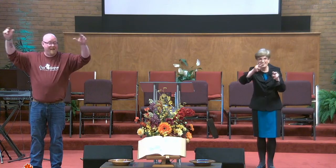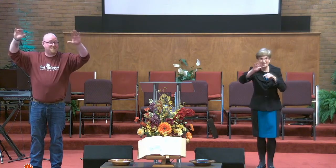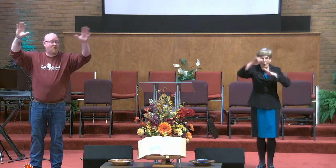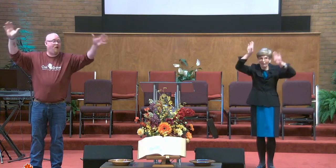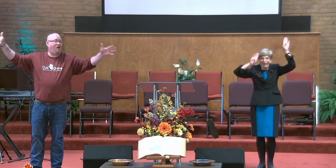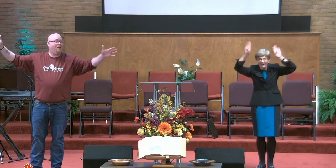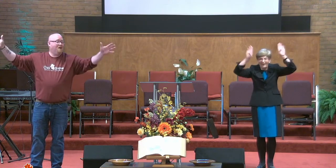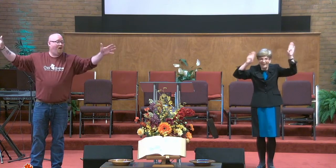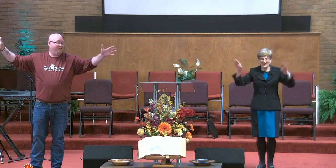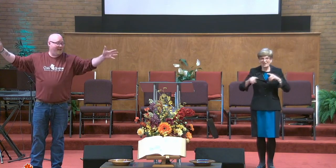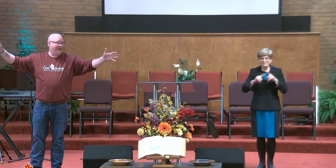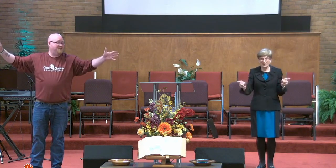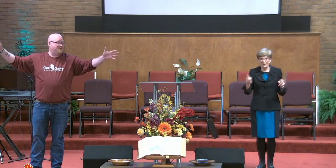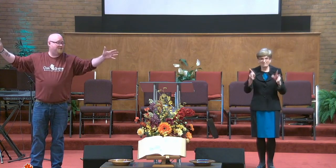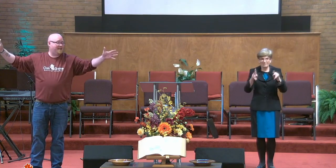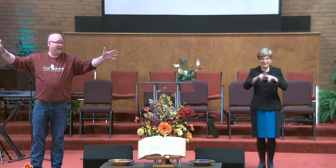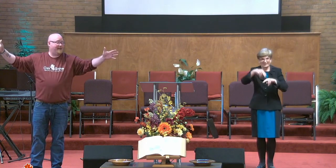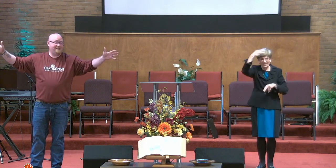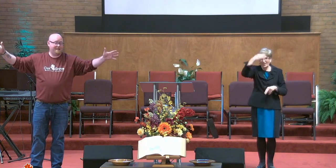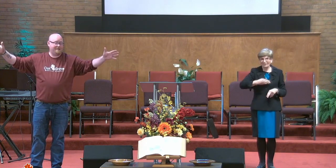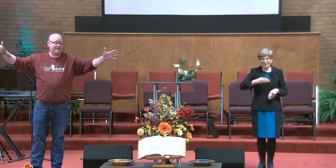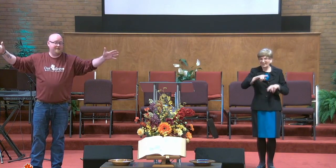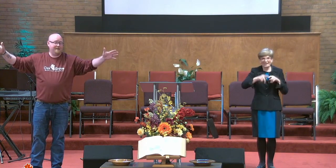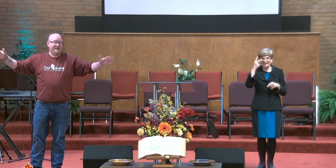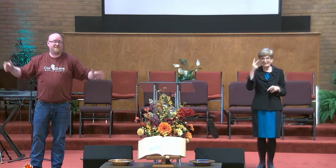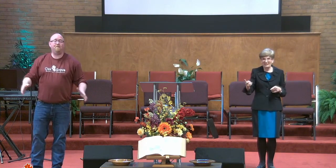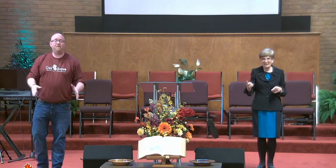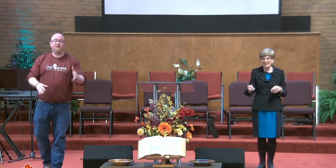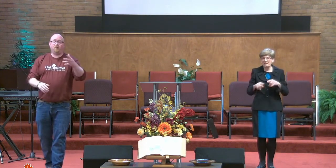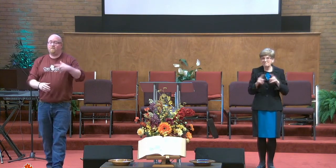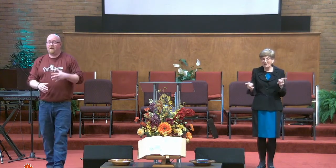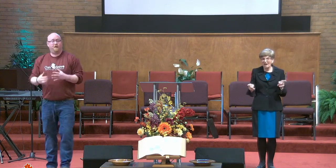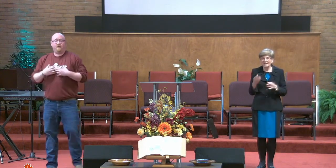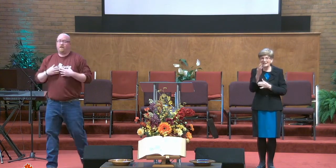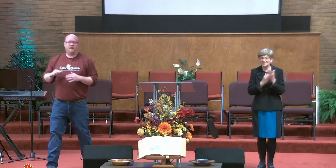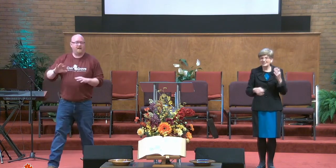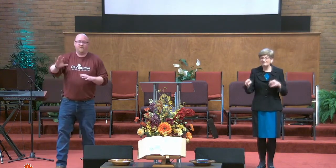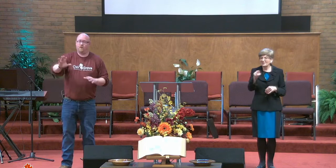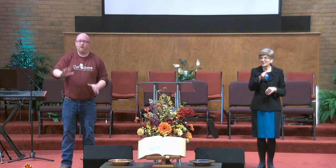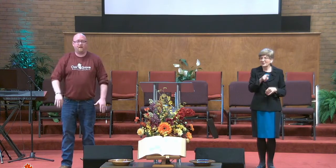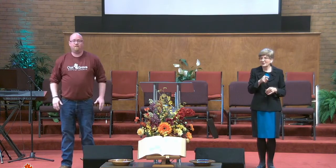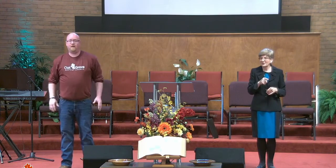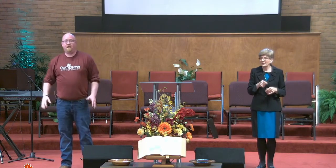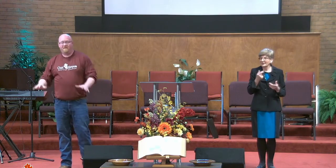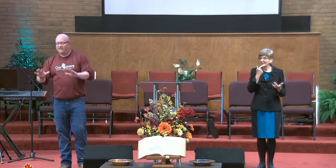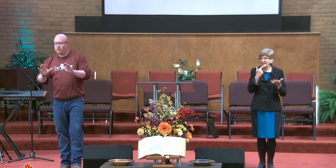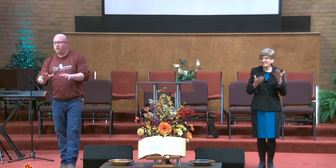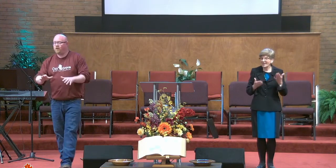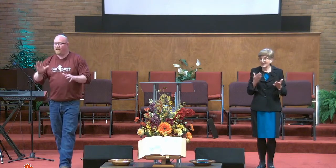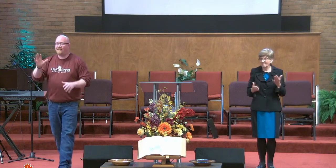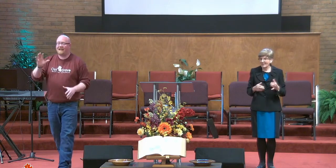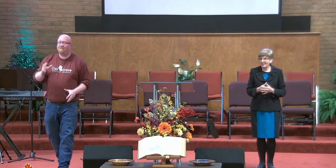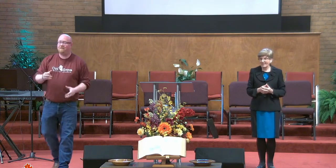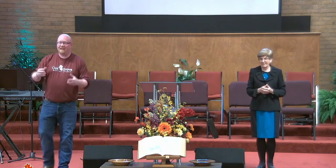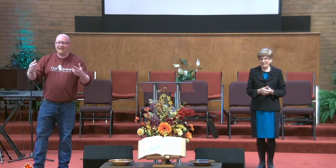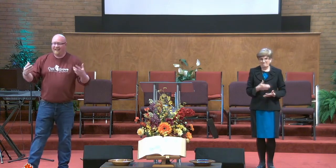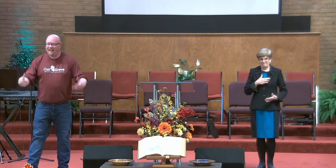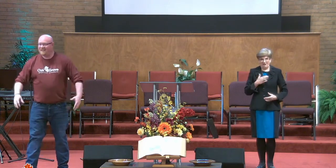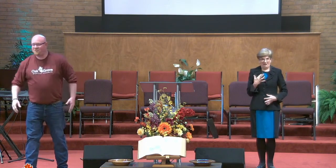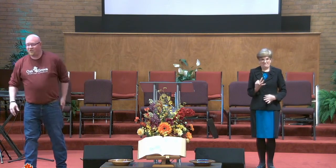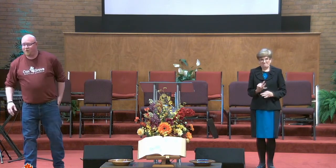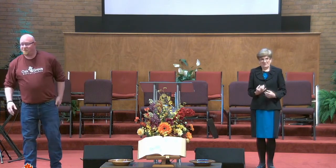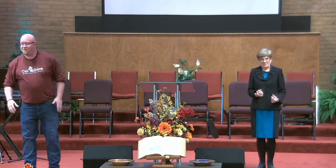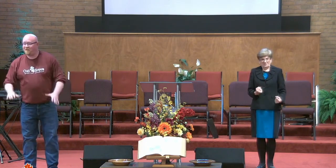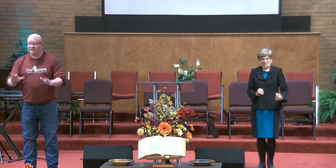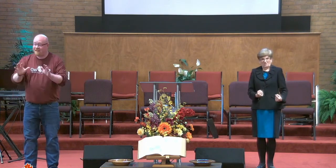with, okay? They saw all the hands just like I did. And some of you, hey, you know what? Man, my faith is strong. God gave me